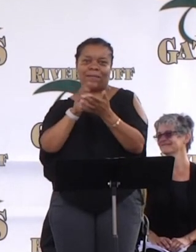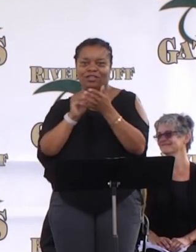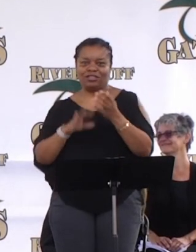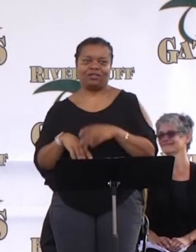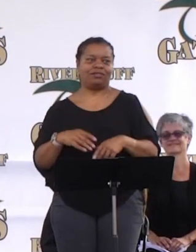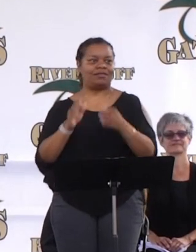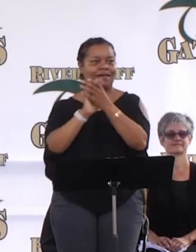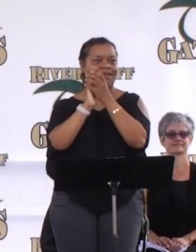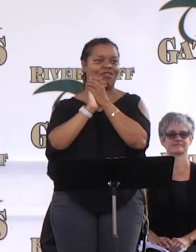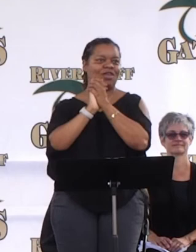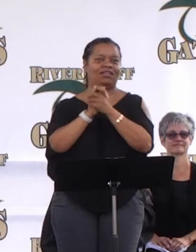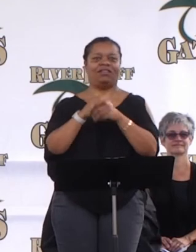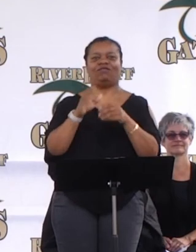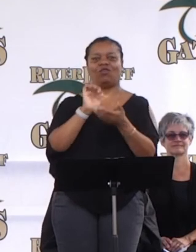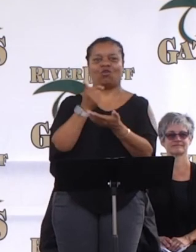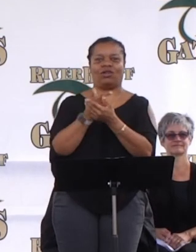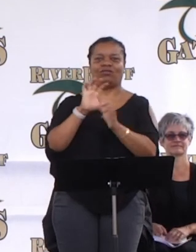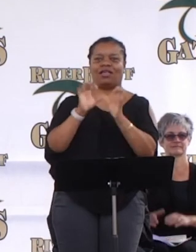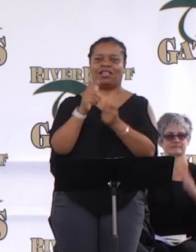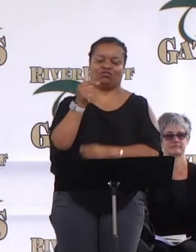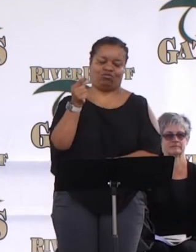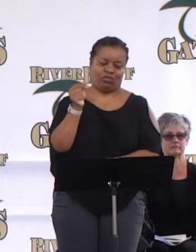graduating class of 2021.